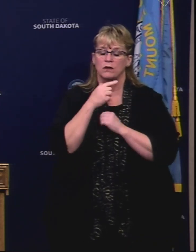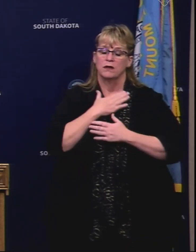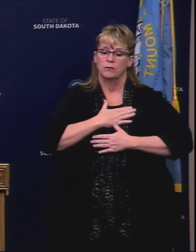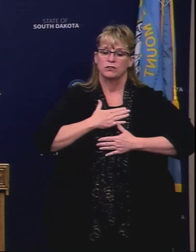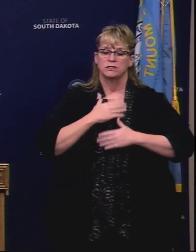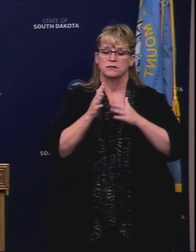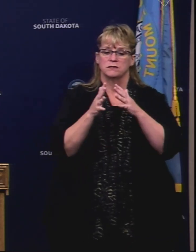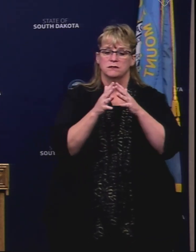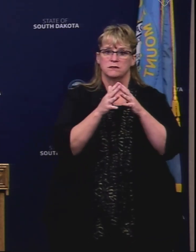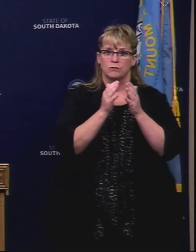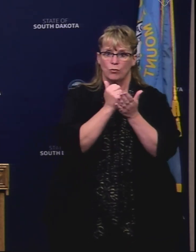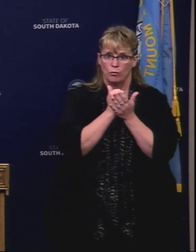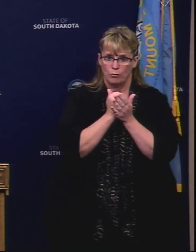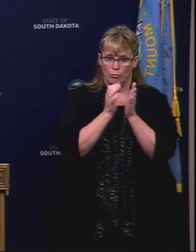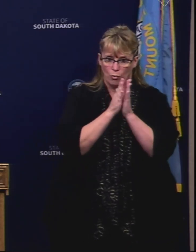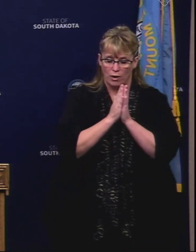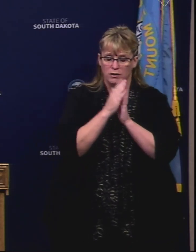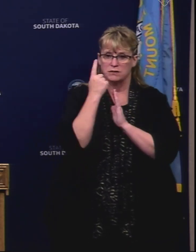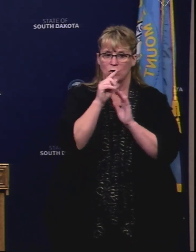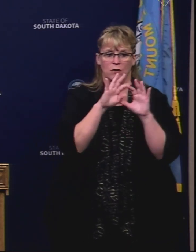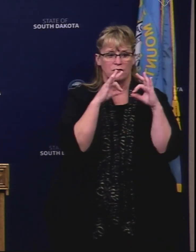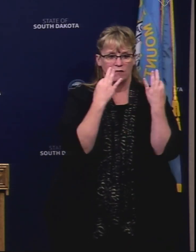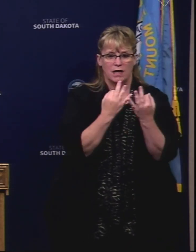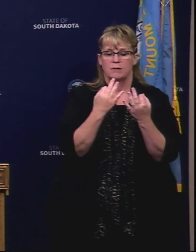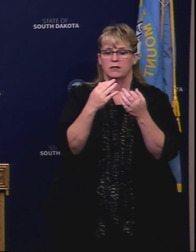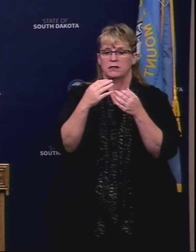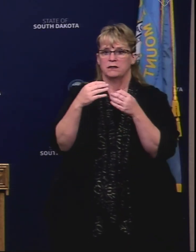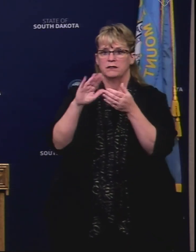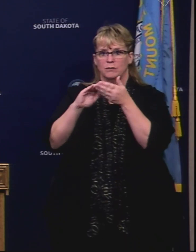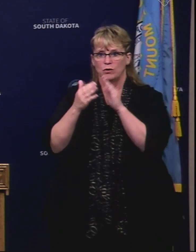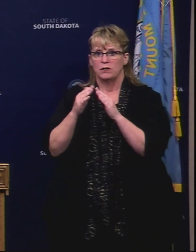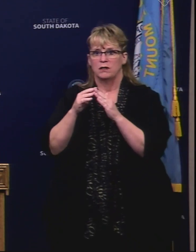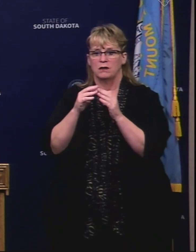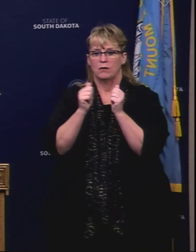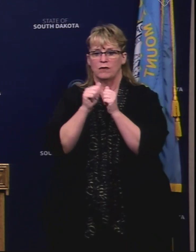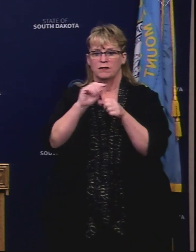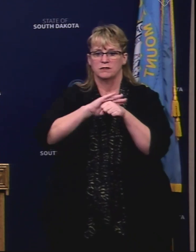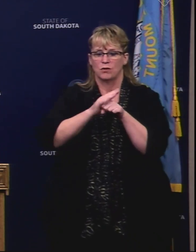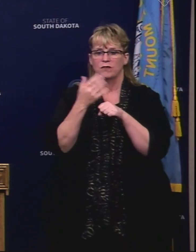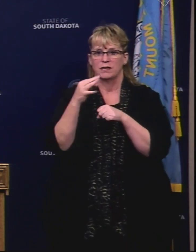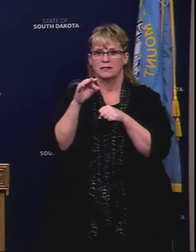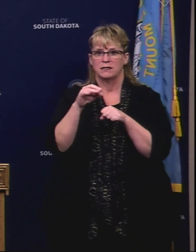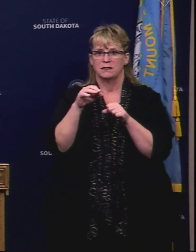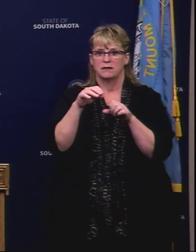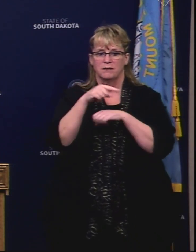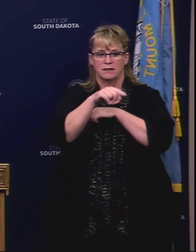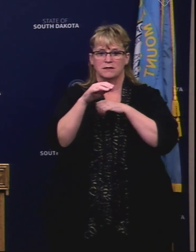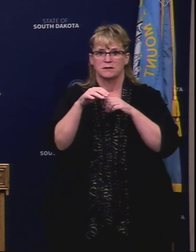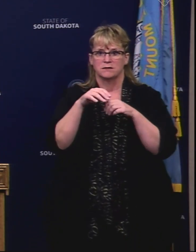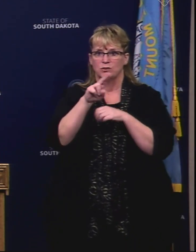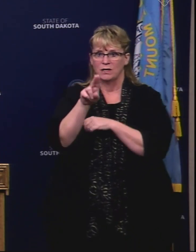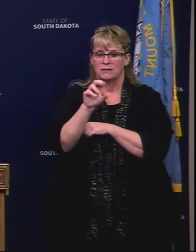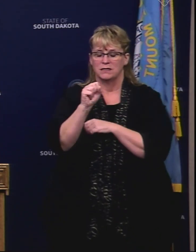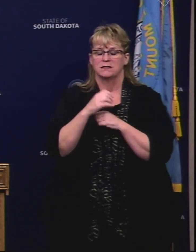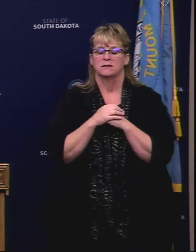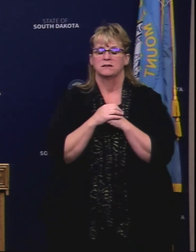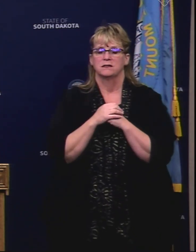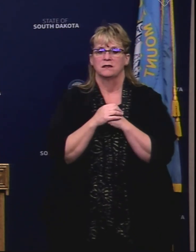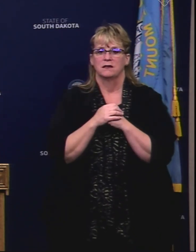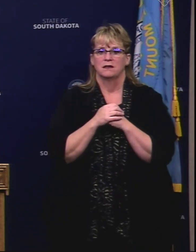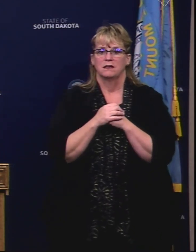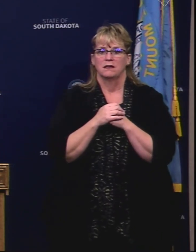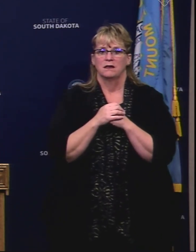for our families and people that are impacted during COVID-19 and the spread across this country. These times in so many ways